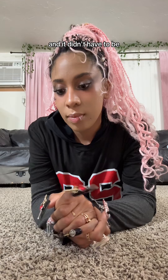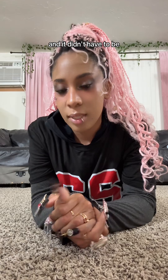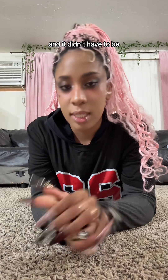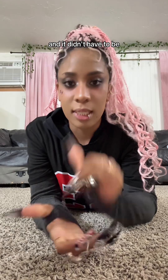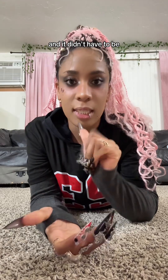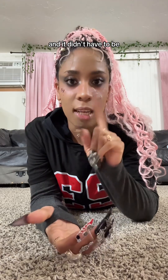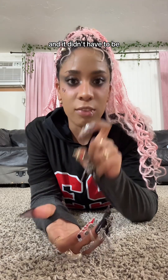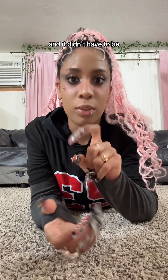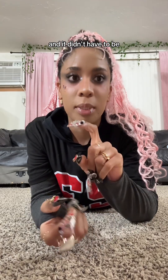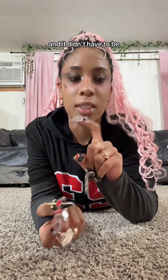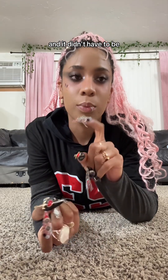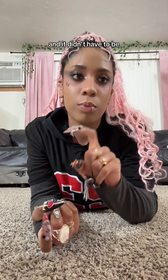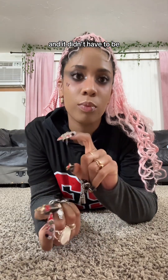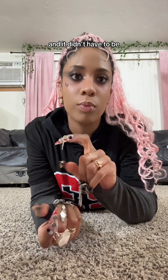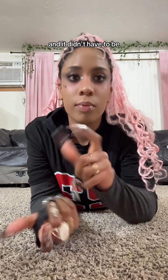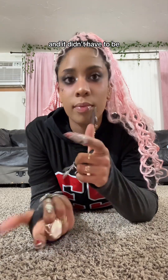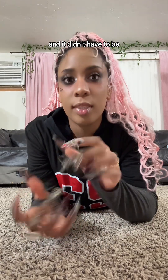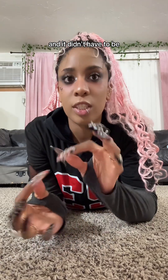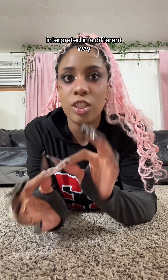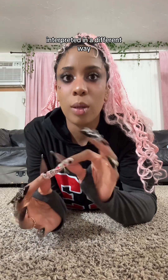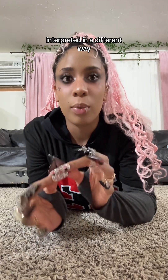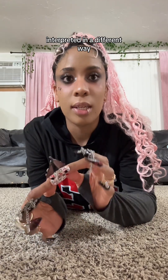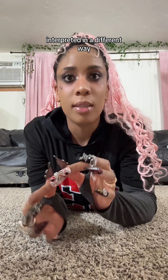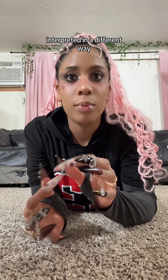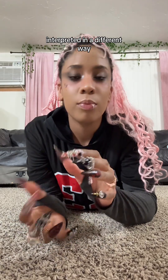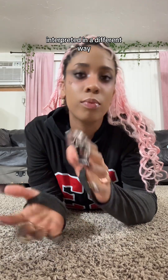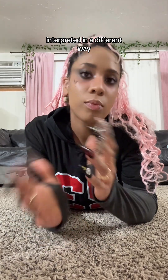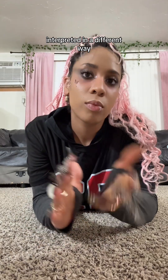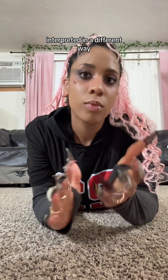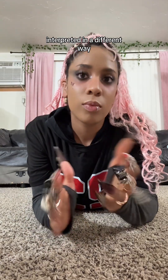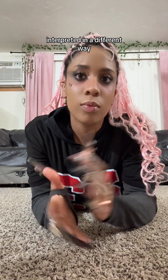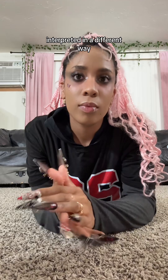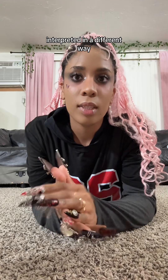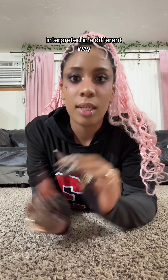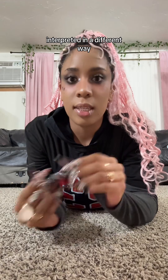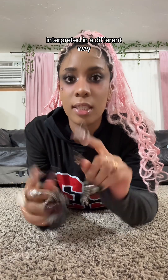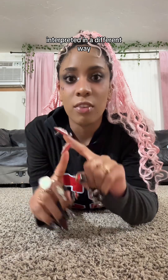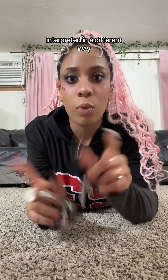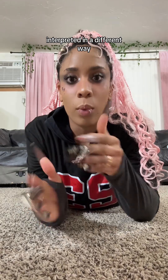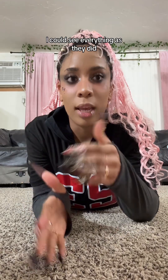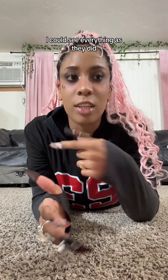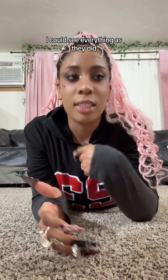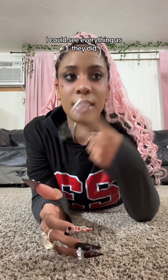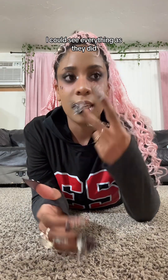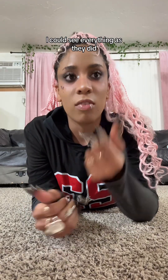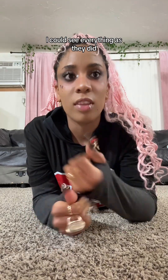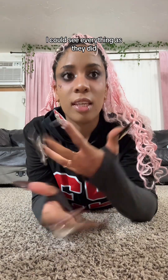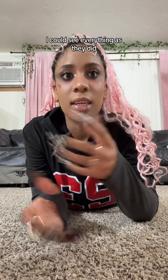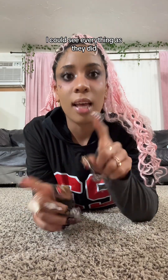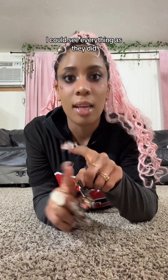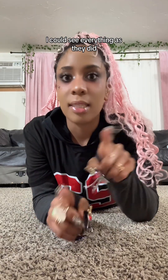And it didn't have to be interpreted in a different way. I could see everything as they